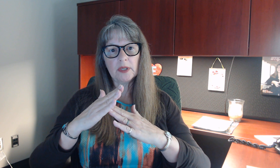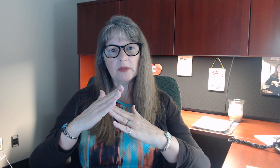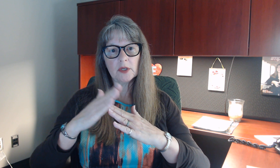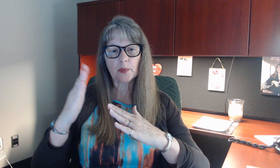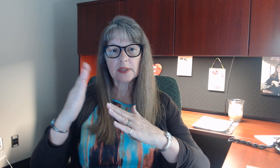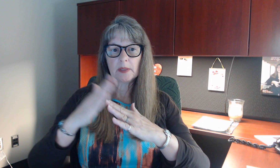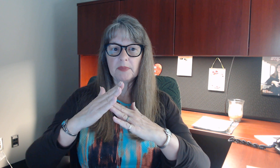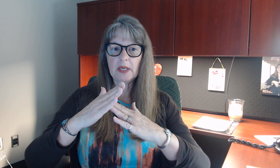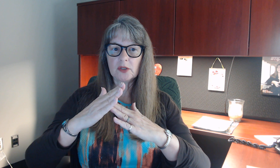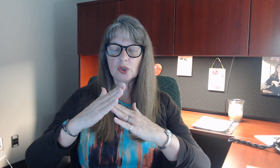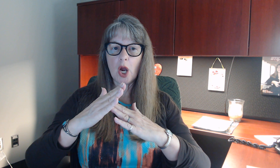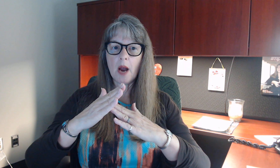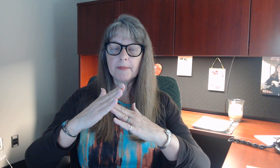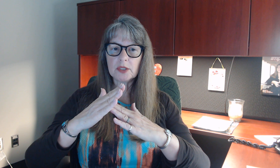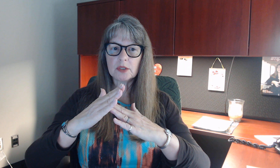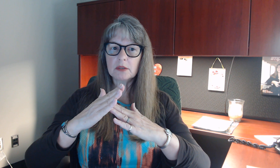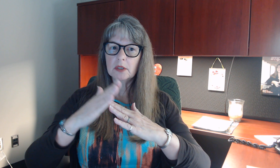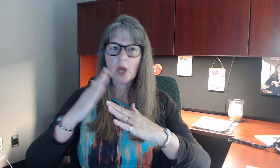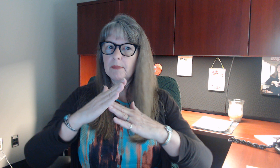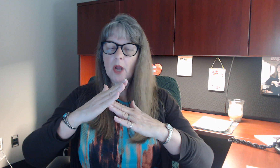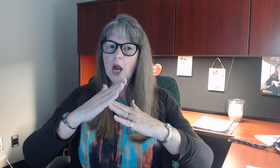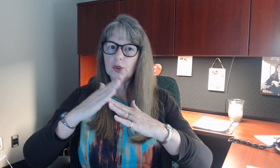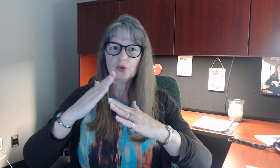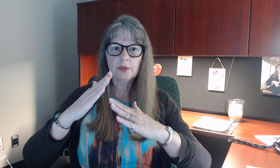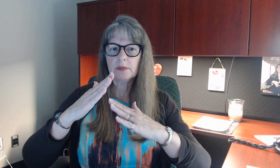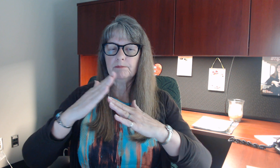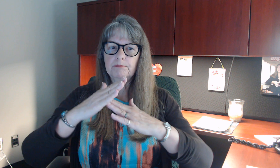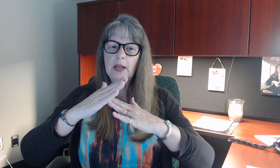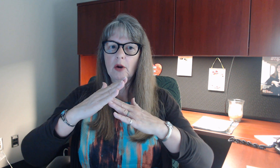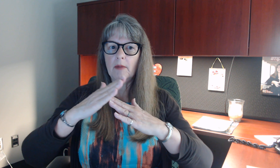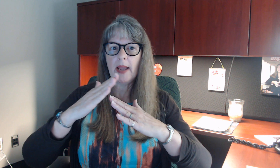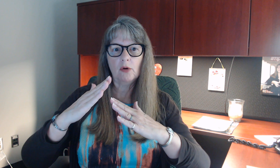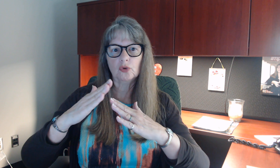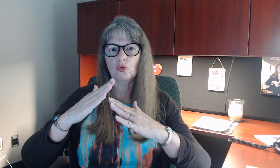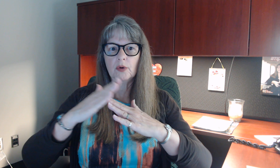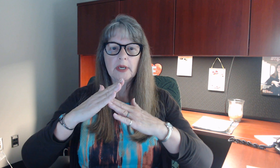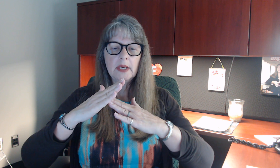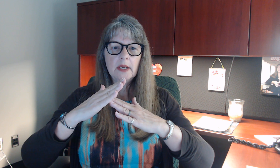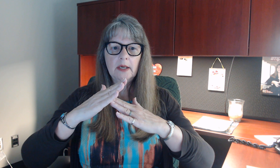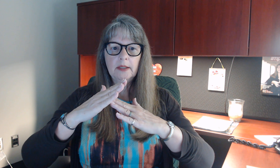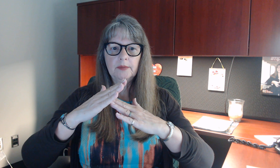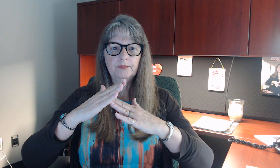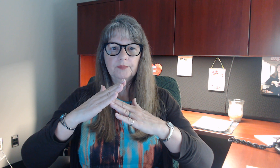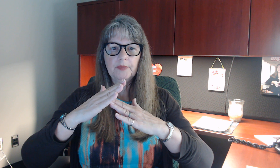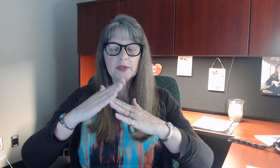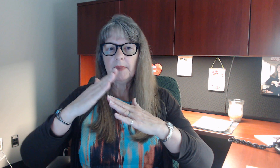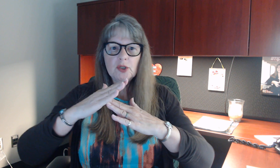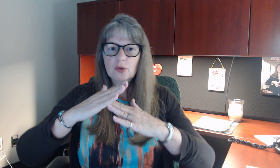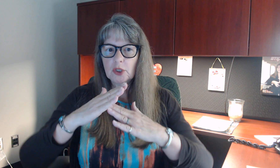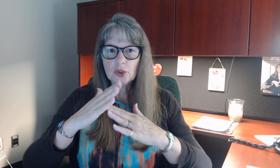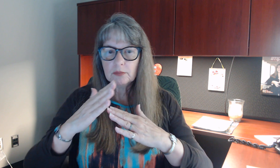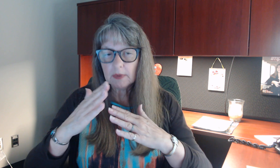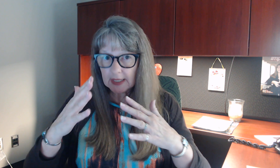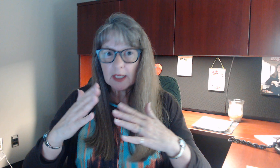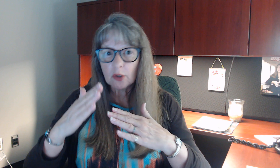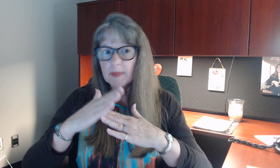this, where it's something that's top notch, or it's paramount, or it's the best you can get or the best